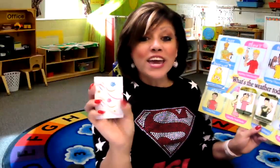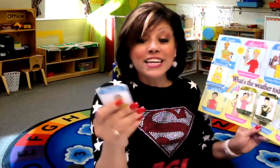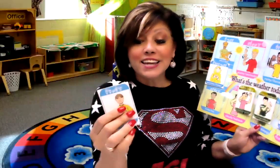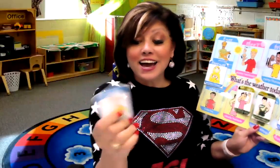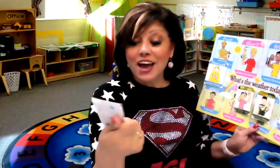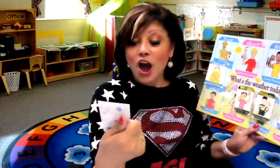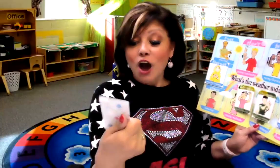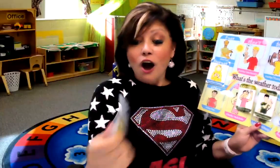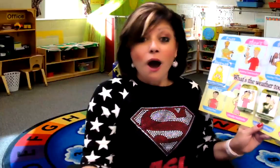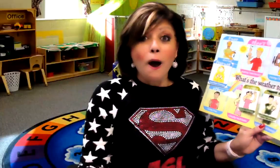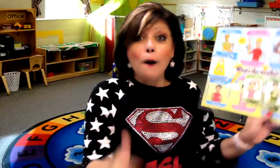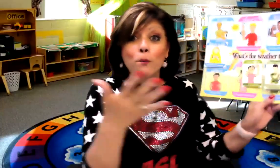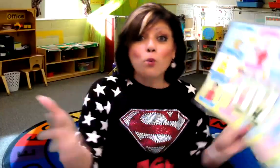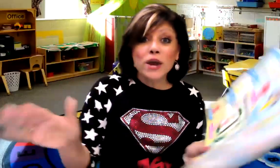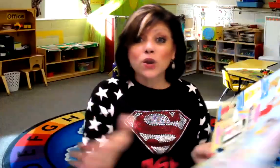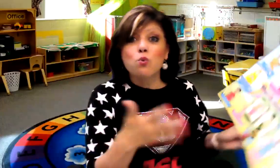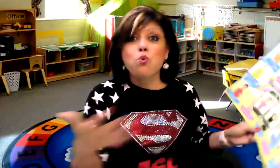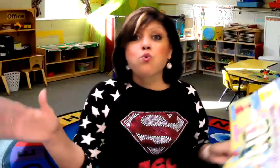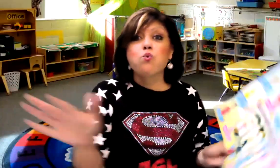Wind. Wind.